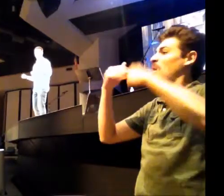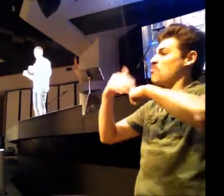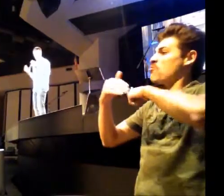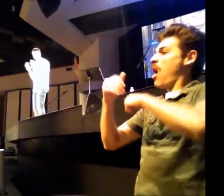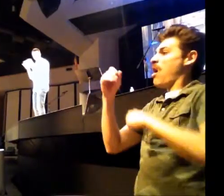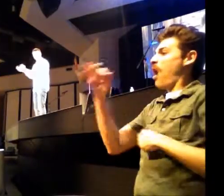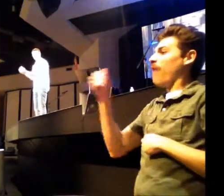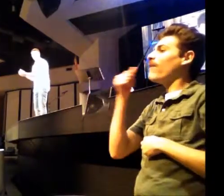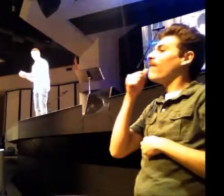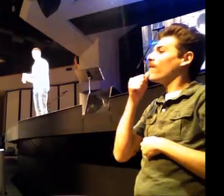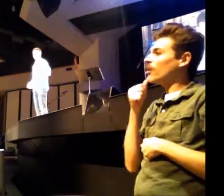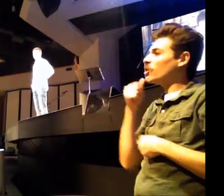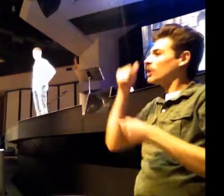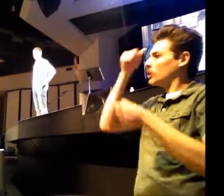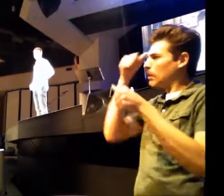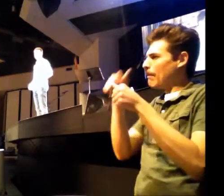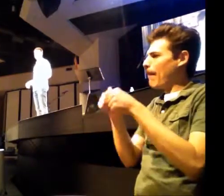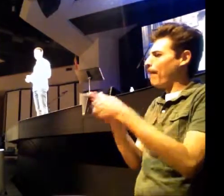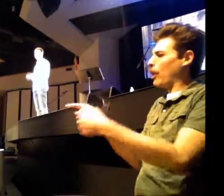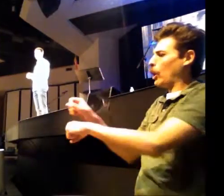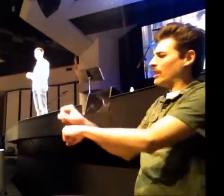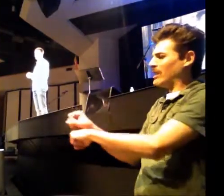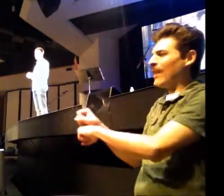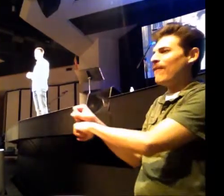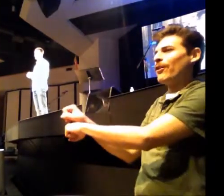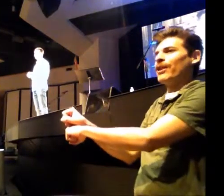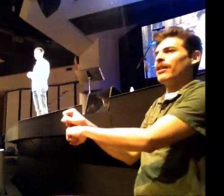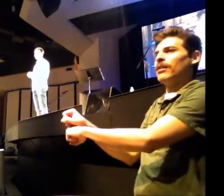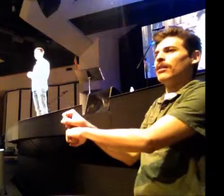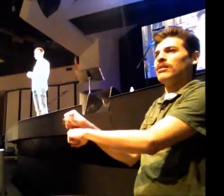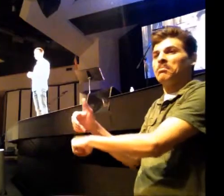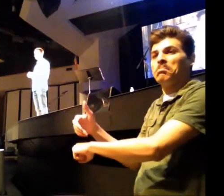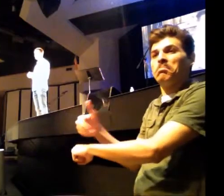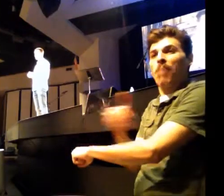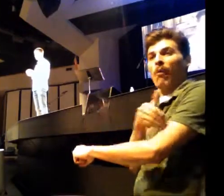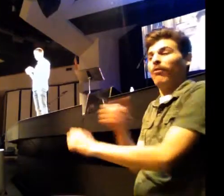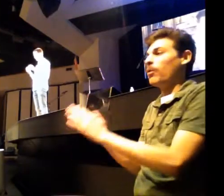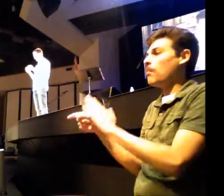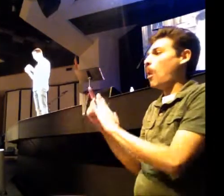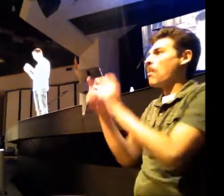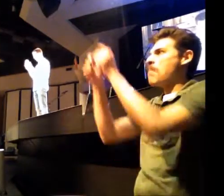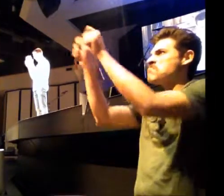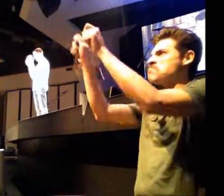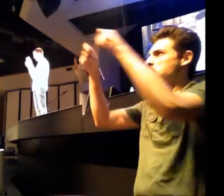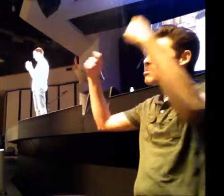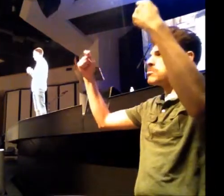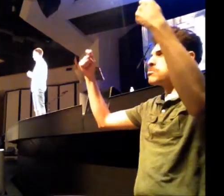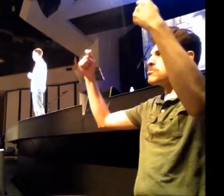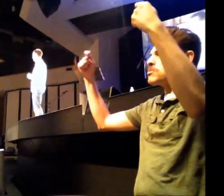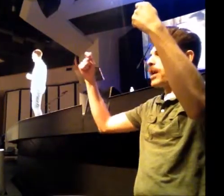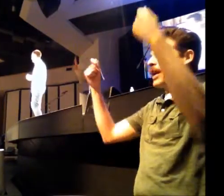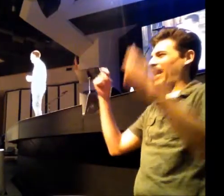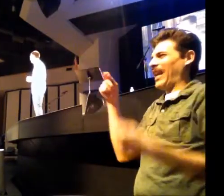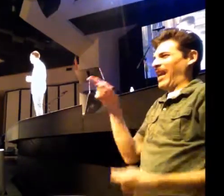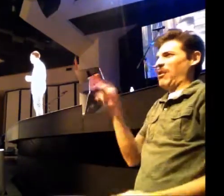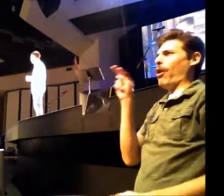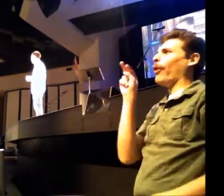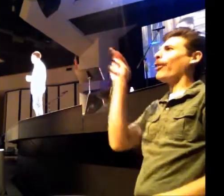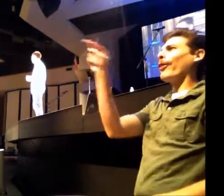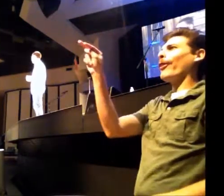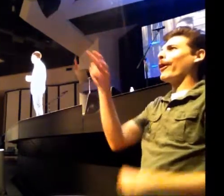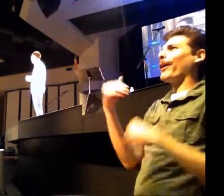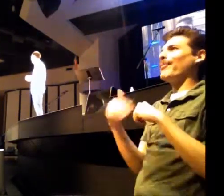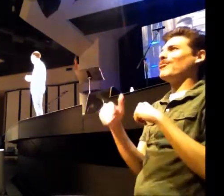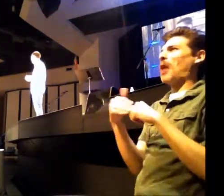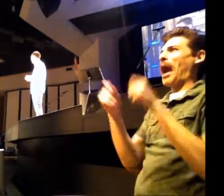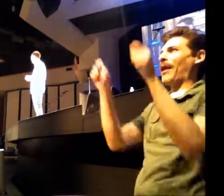were in slavery. Now this is what this is. It's a powerful moment. And you look at that, and it's just this wafer, it's a piece of matzah. You say, well, why would we call it the